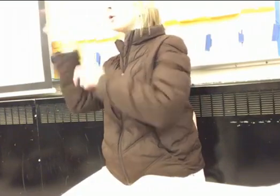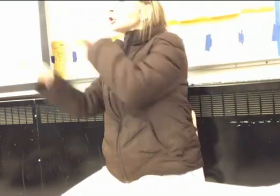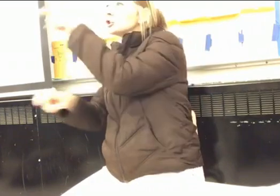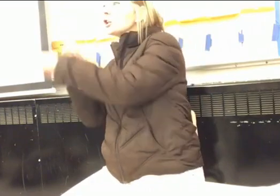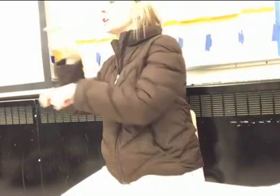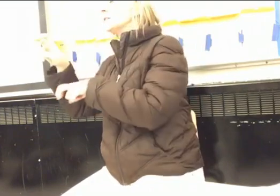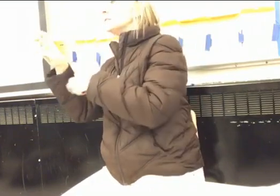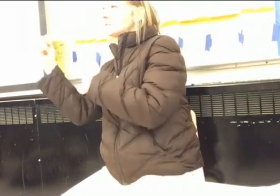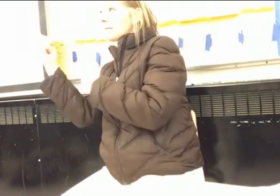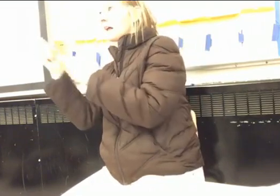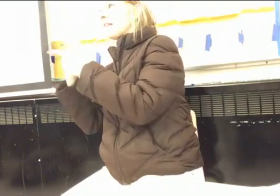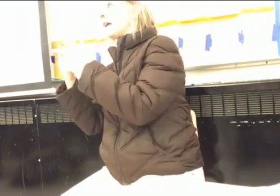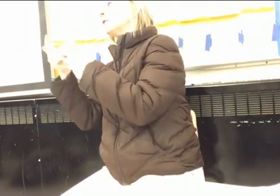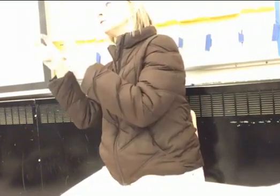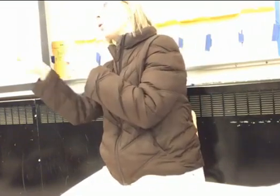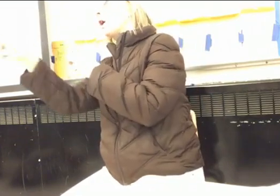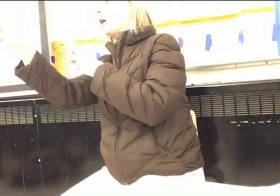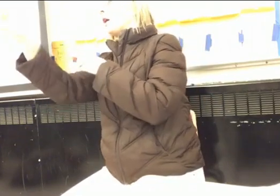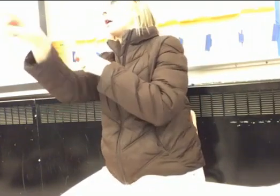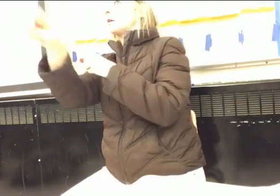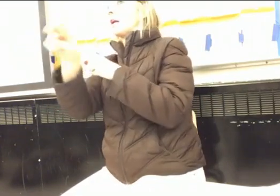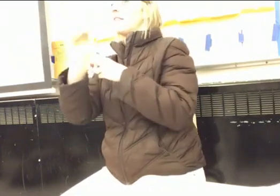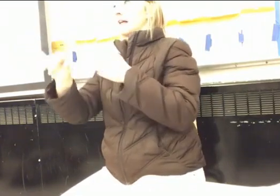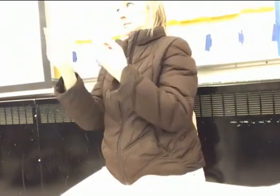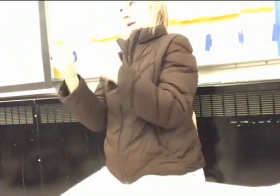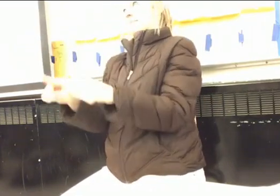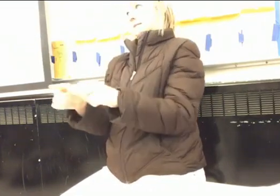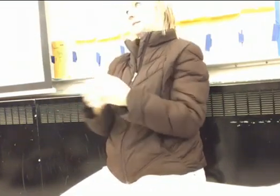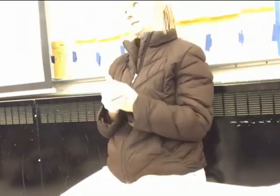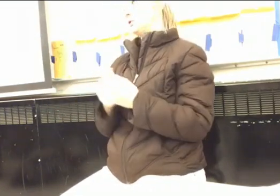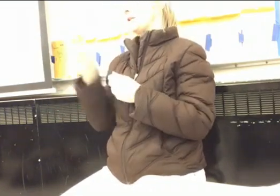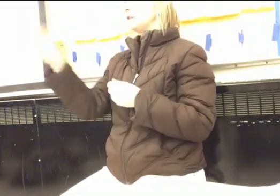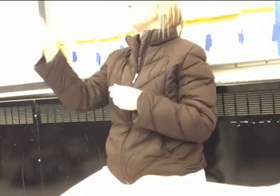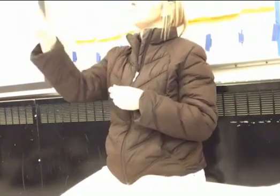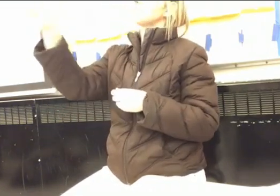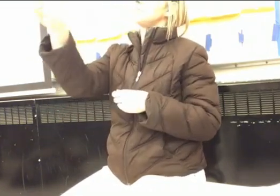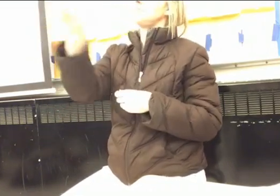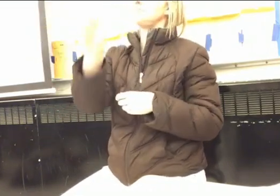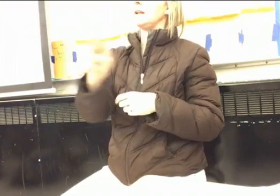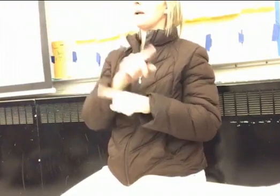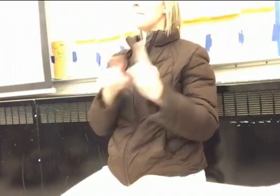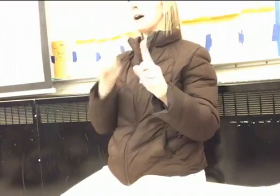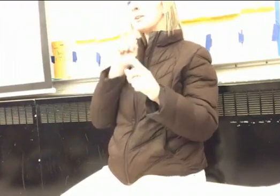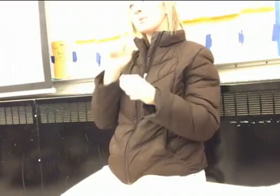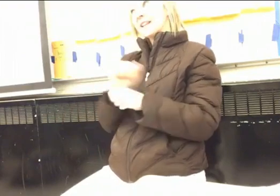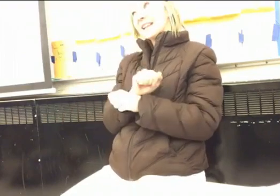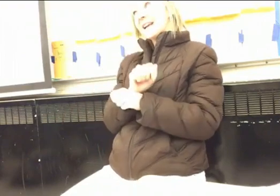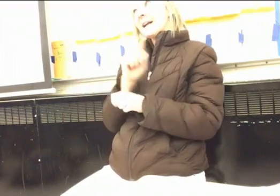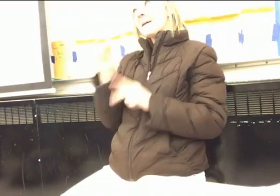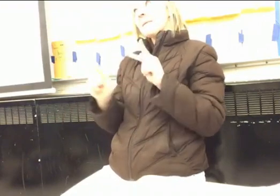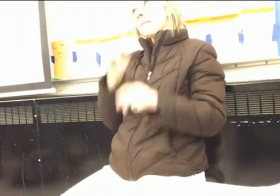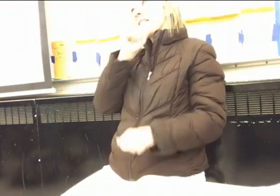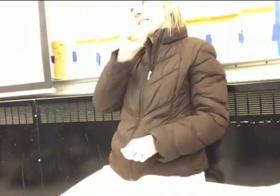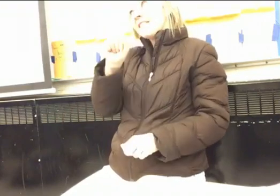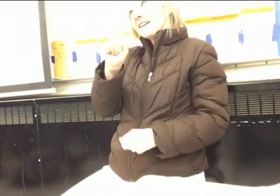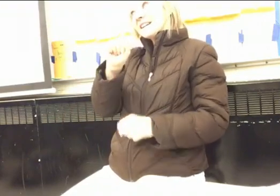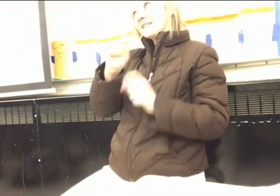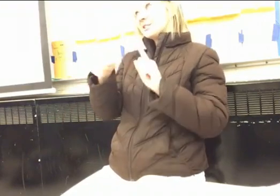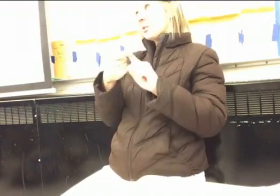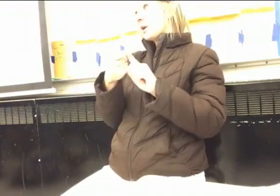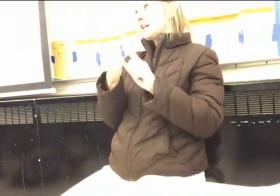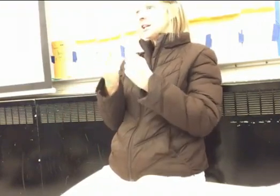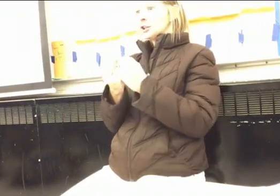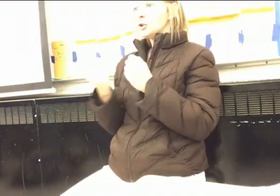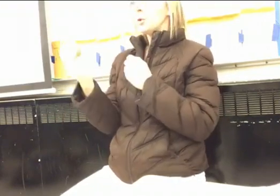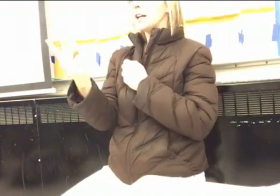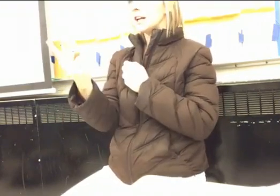on tour. That's basically how it works. Now the reality is, though, is that people love this, and even when it comes back in a couple years, you'd